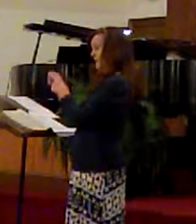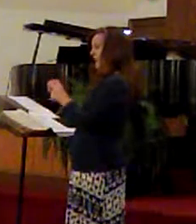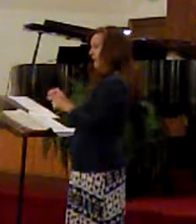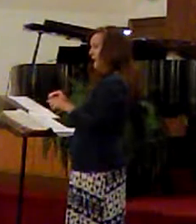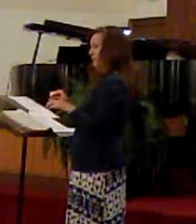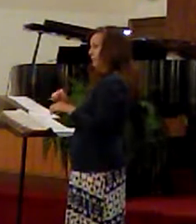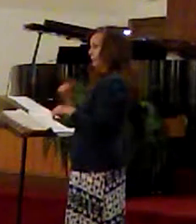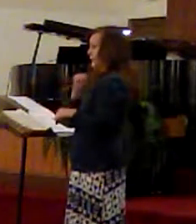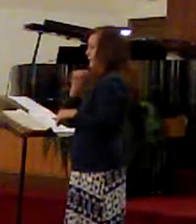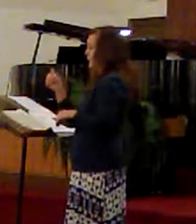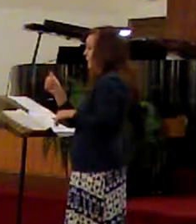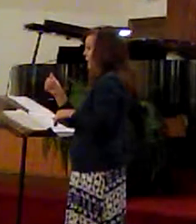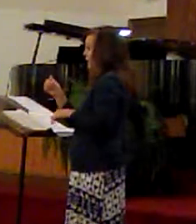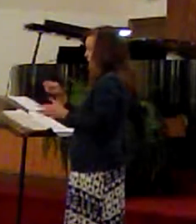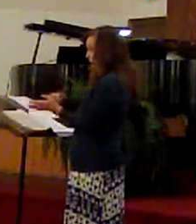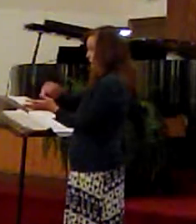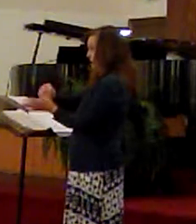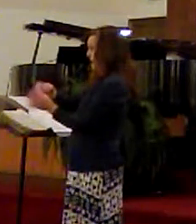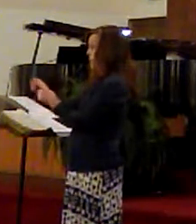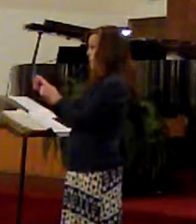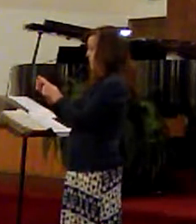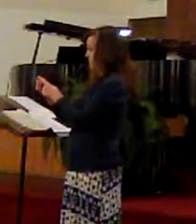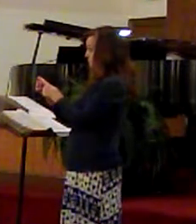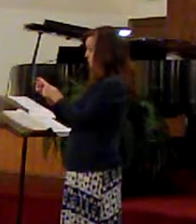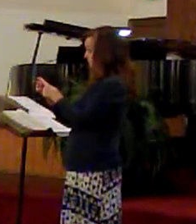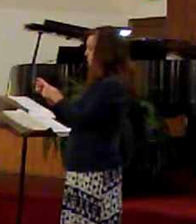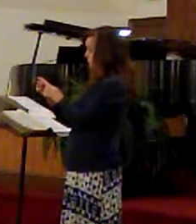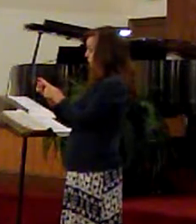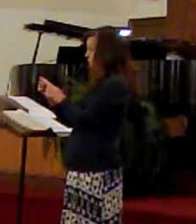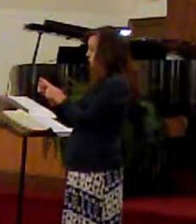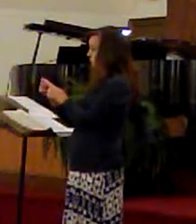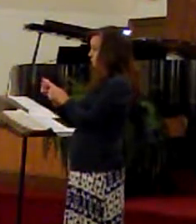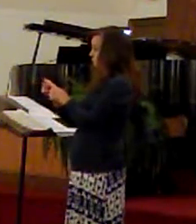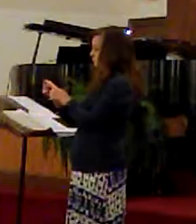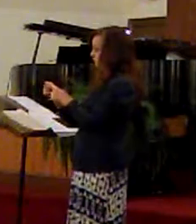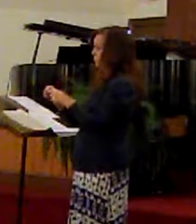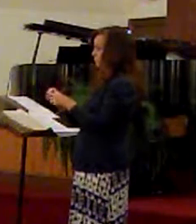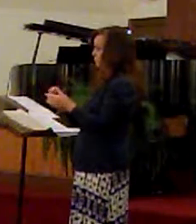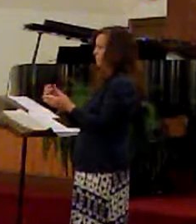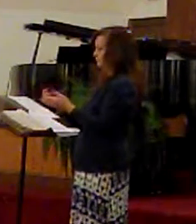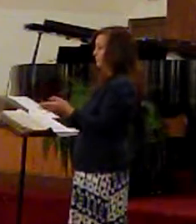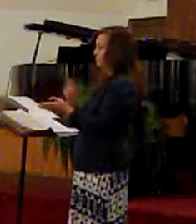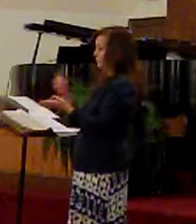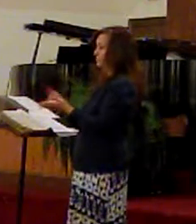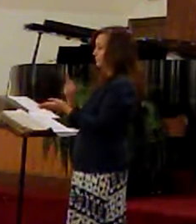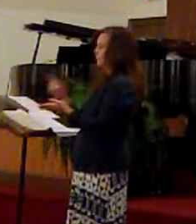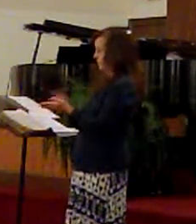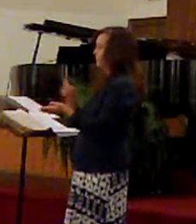And a concordance. Well, what is a concordance? Other verses with that same word in it.